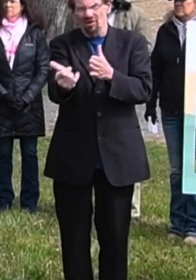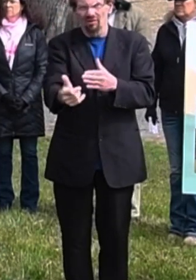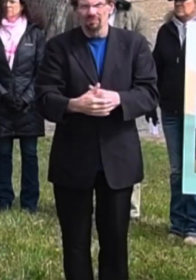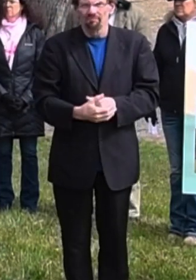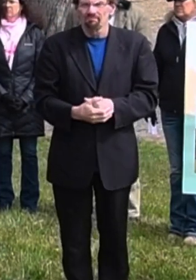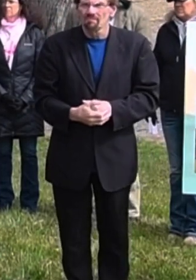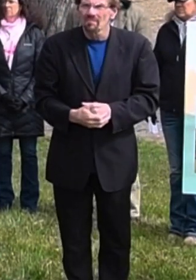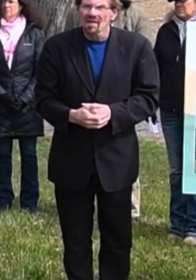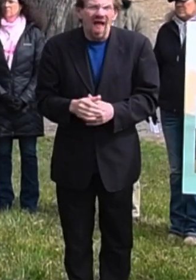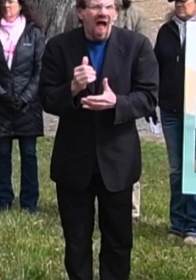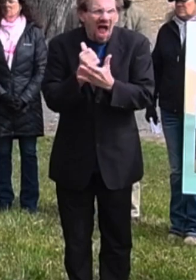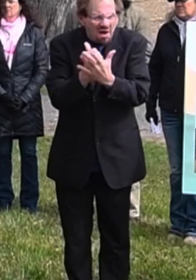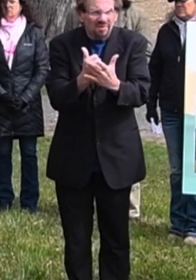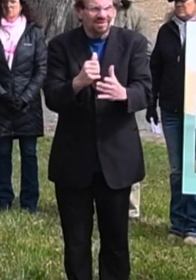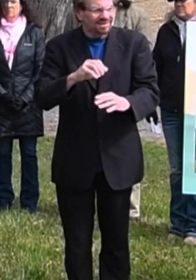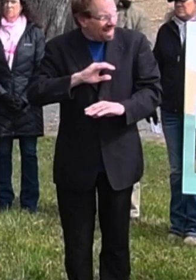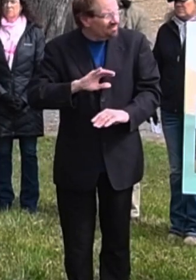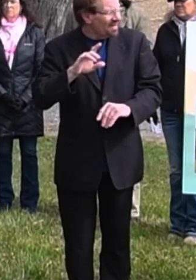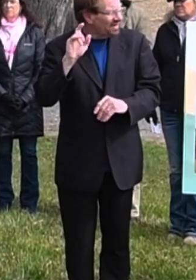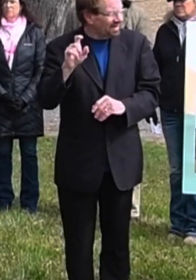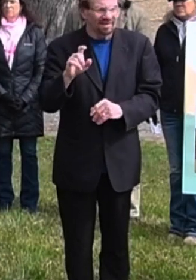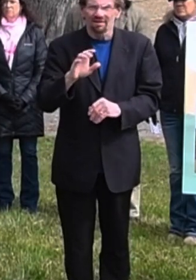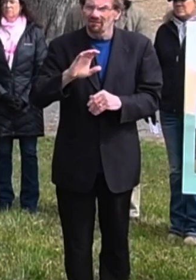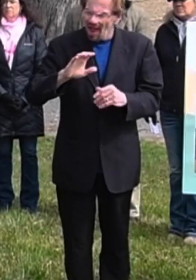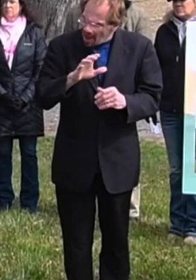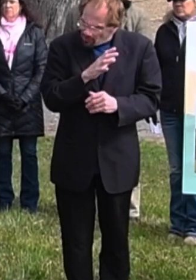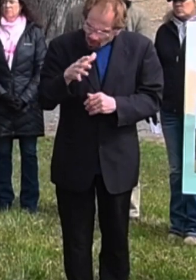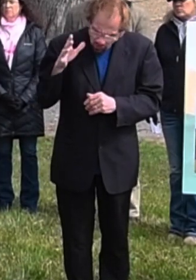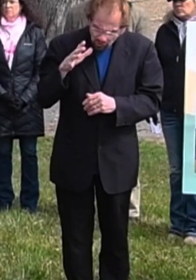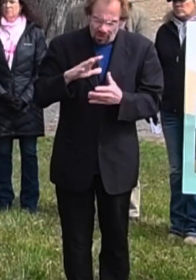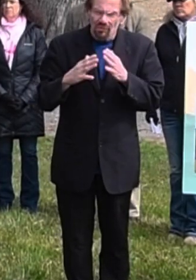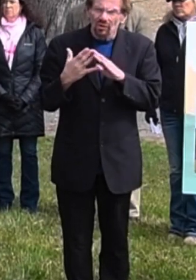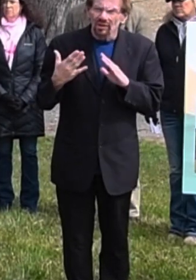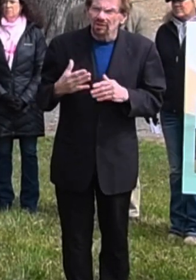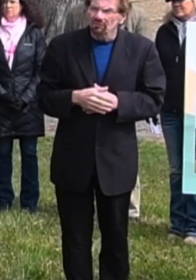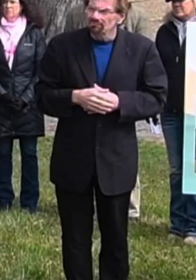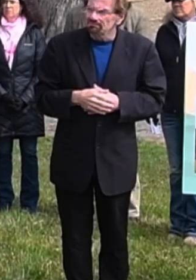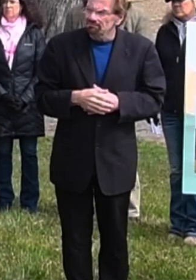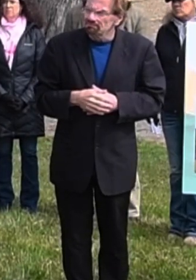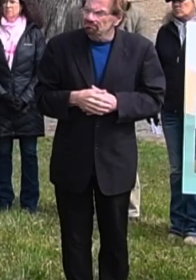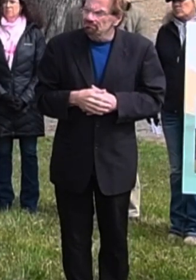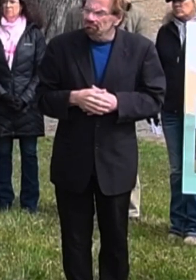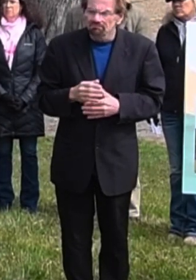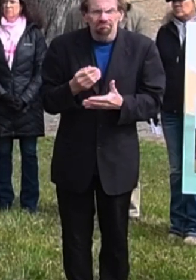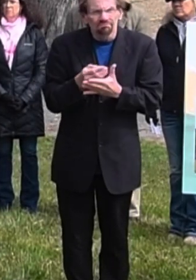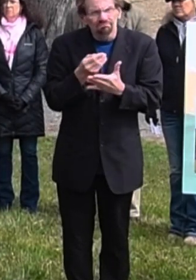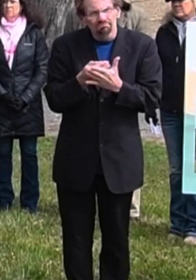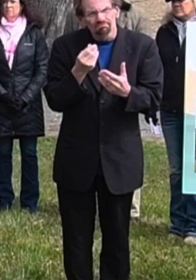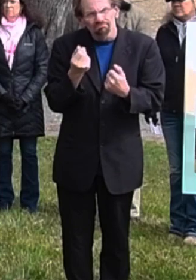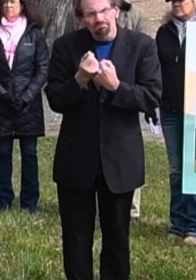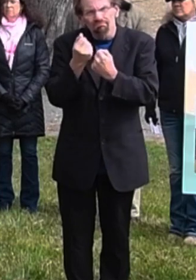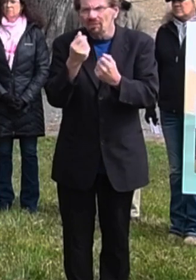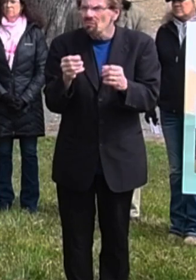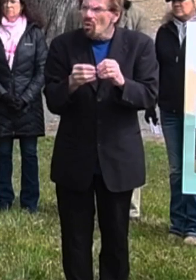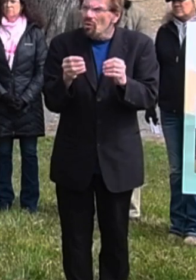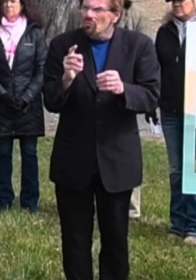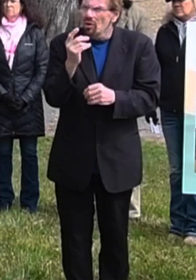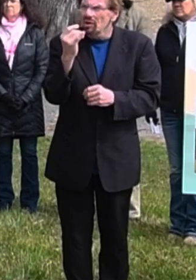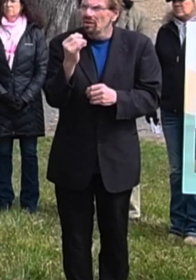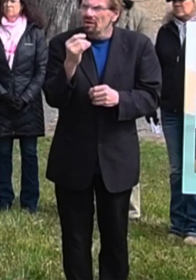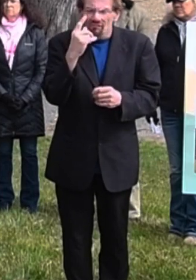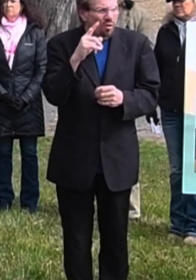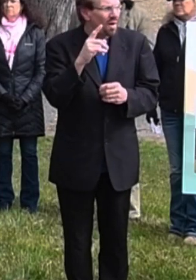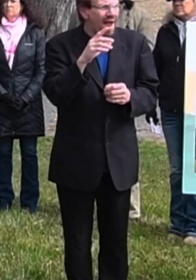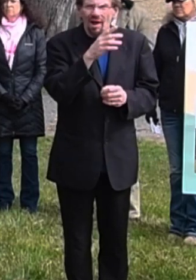$500,000, helping meet the needs of our agriculture community and funding more projects to move agriculture forward